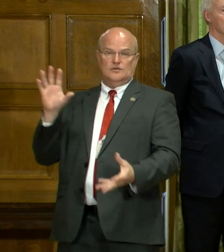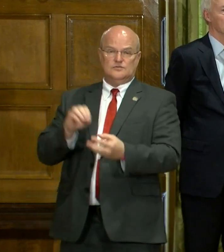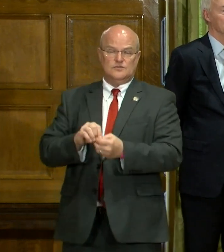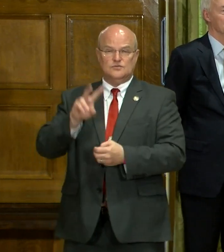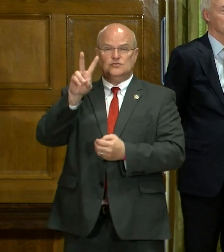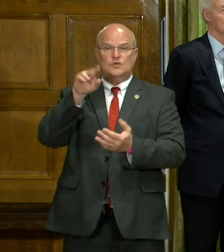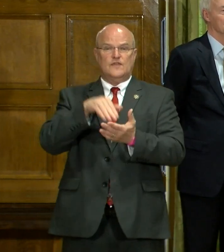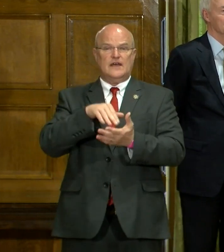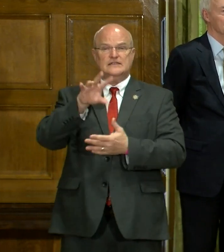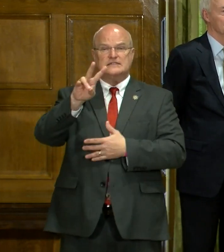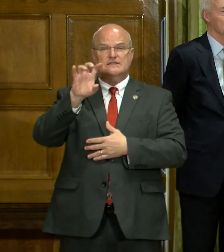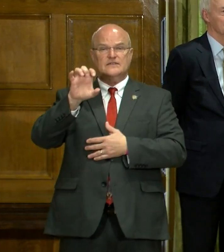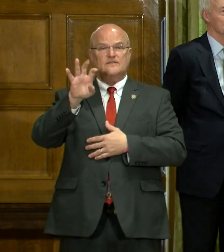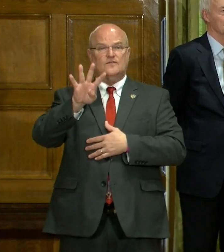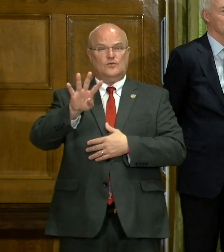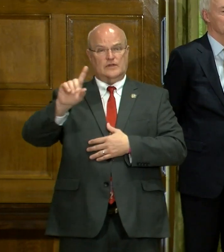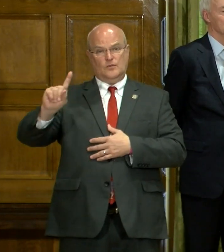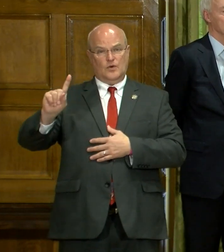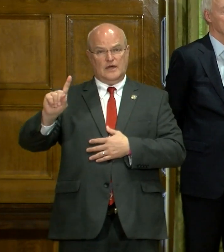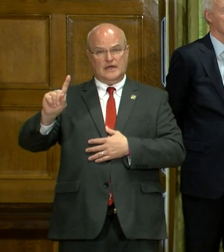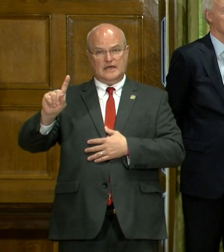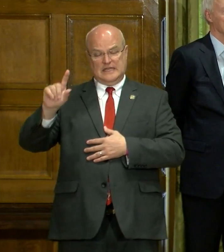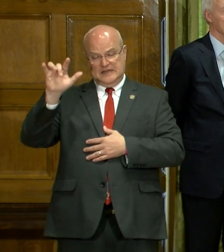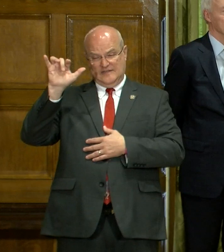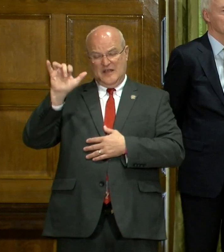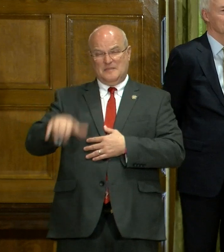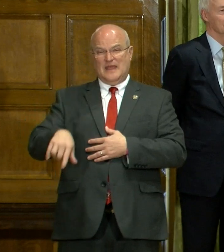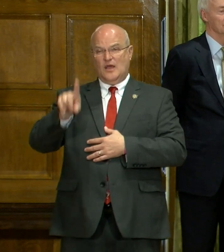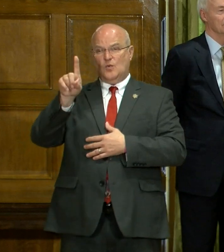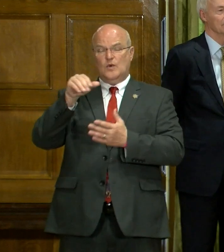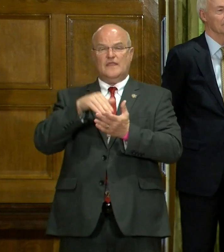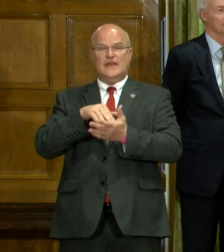to 2,741. Of those,